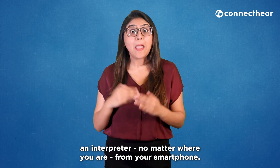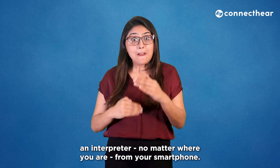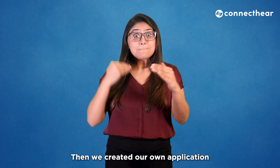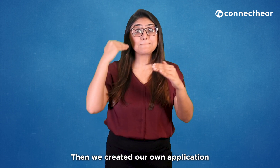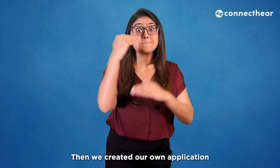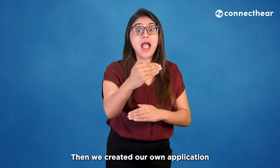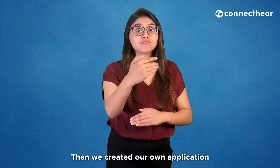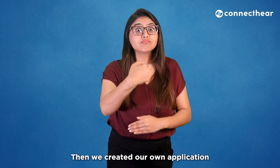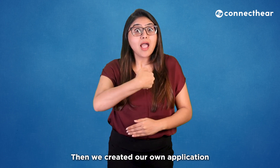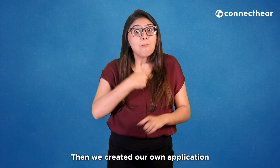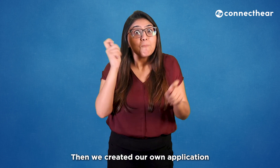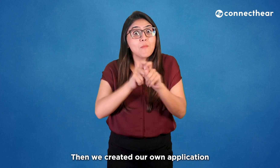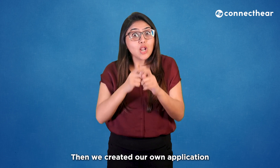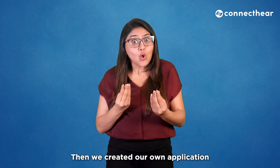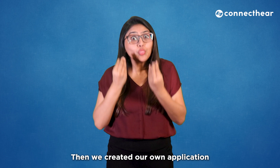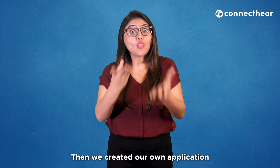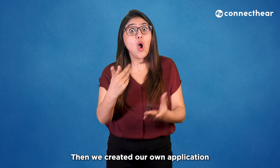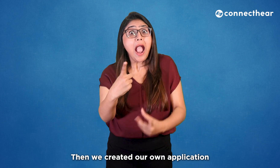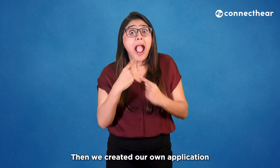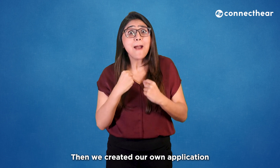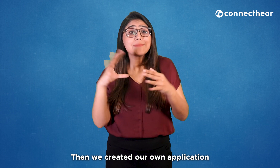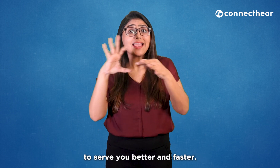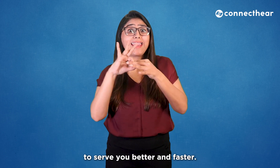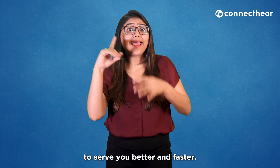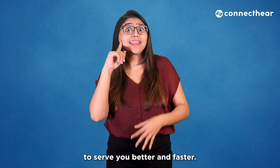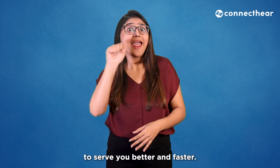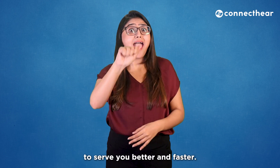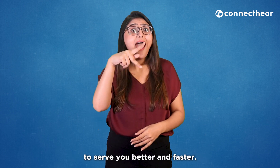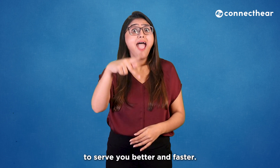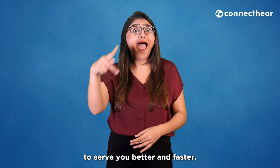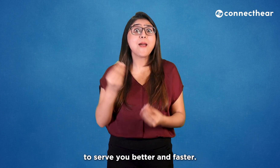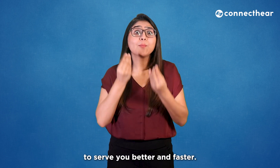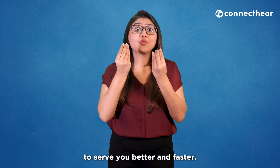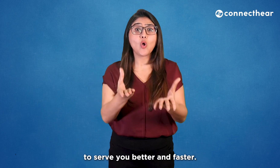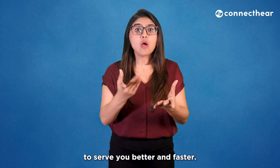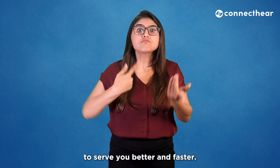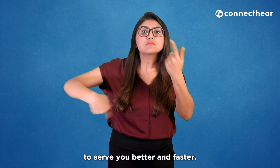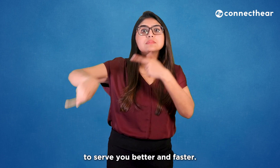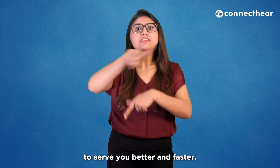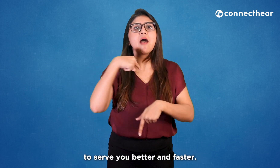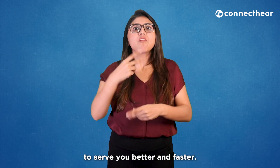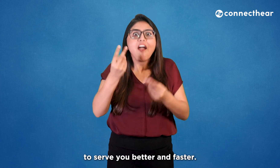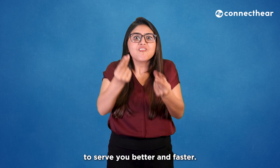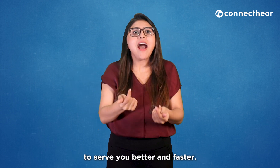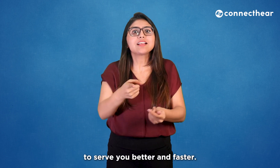created our own application to serve you better and faster. And